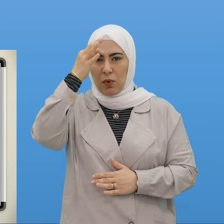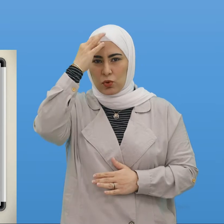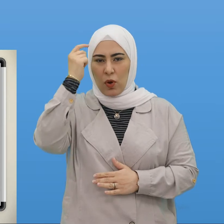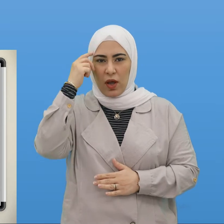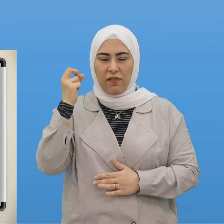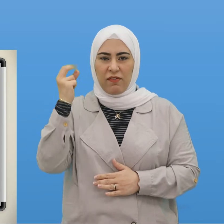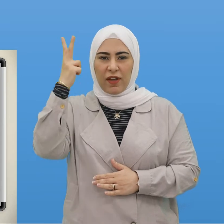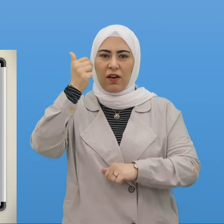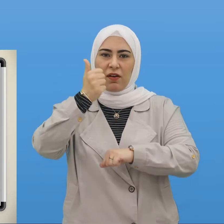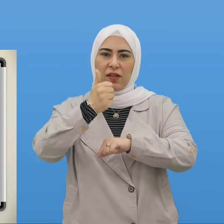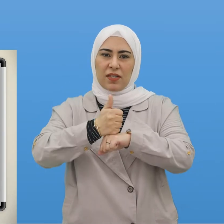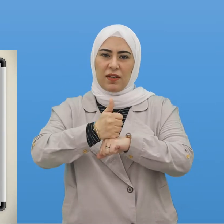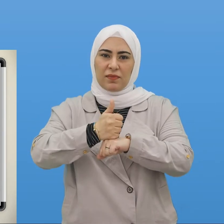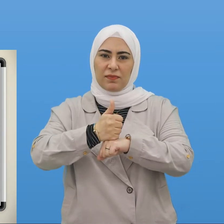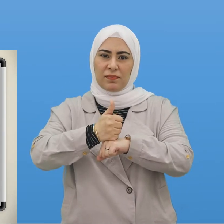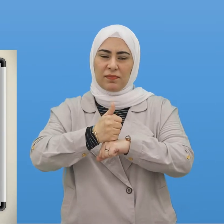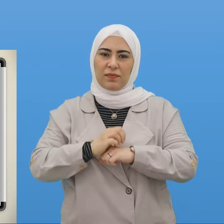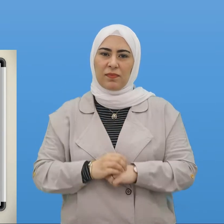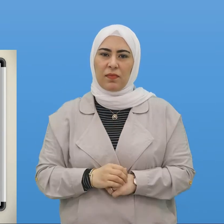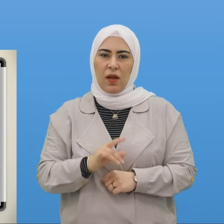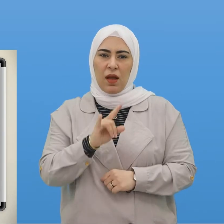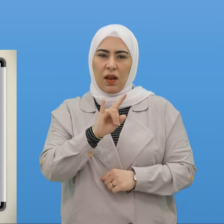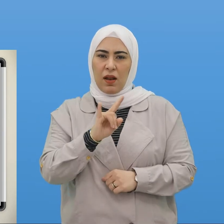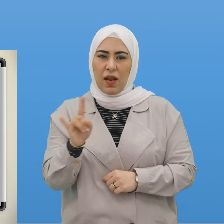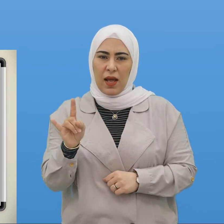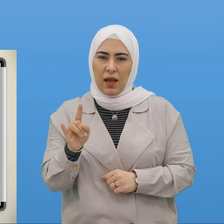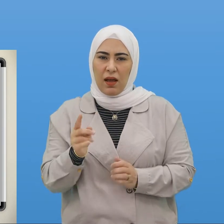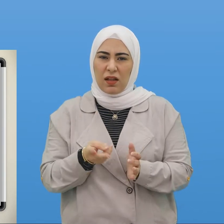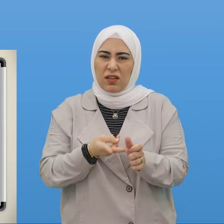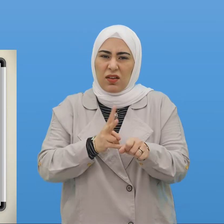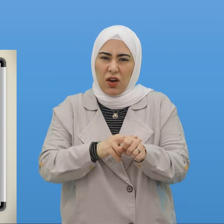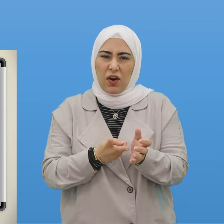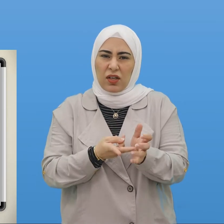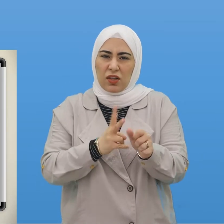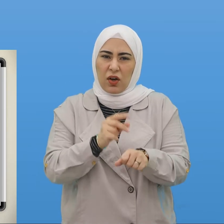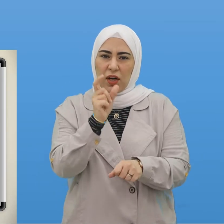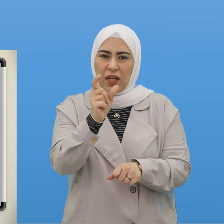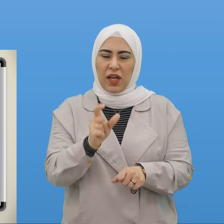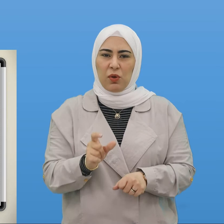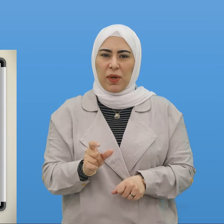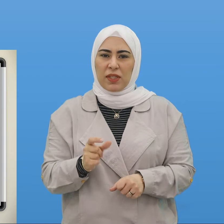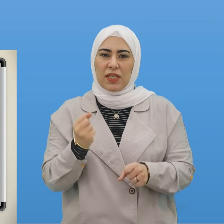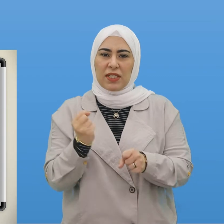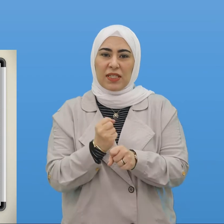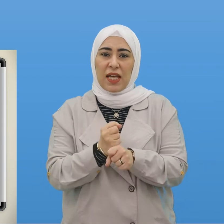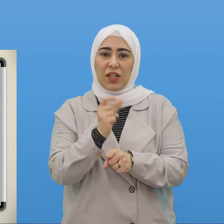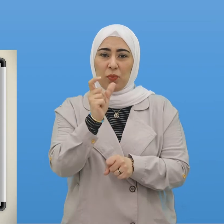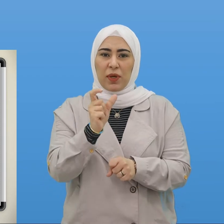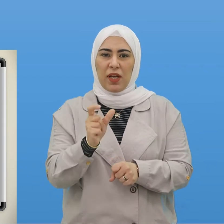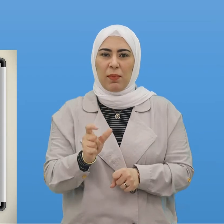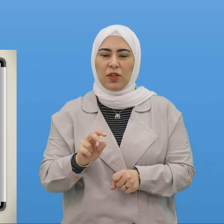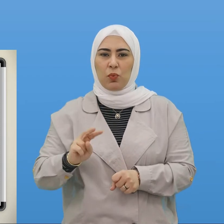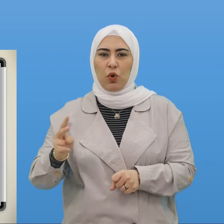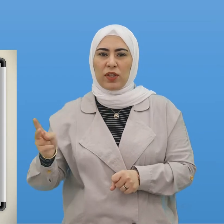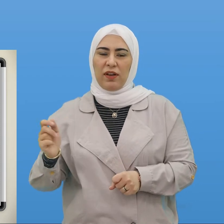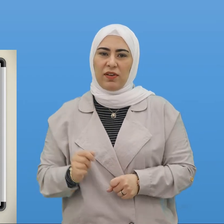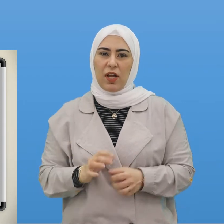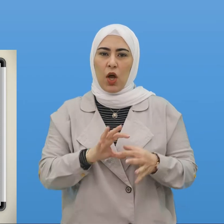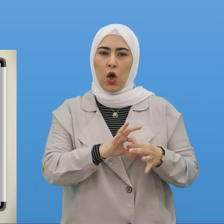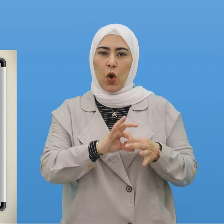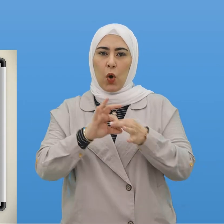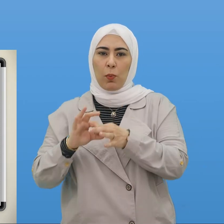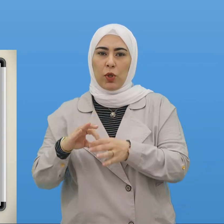main idea. Avoid repeating yourself in the paragraph and make sure you tie your notes together using